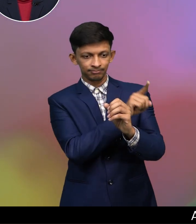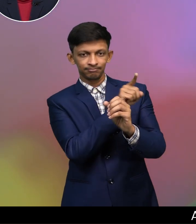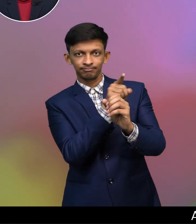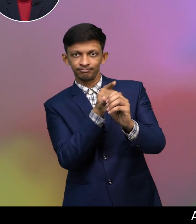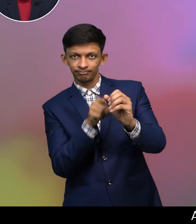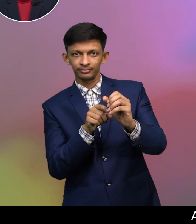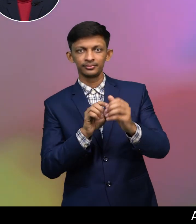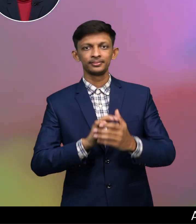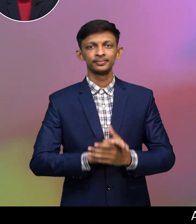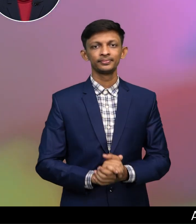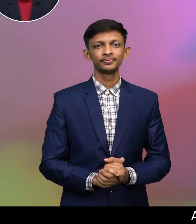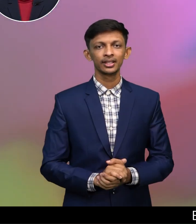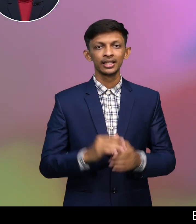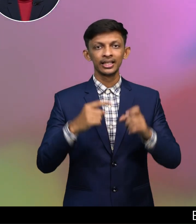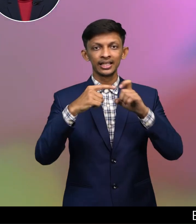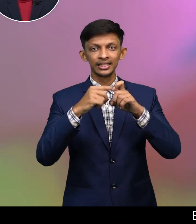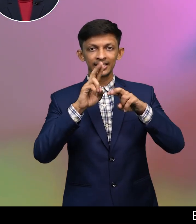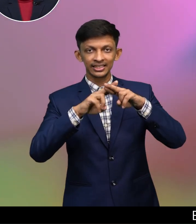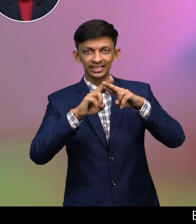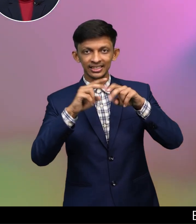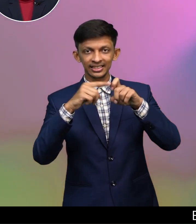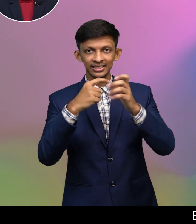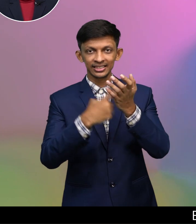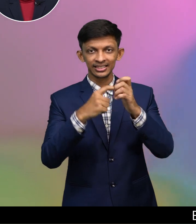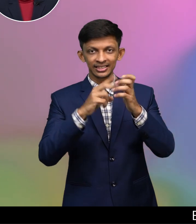other pathways of excretion.